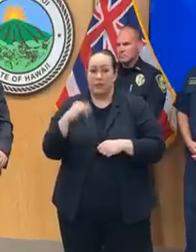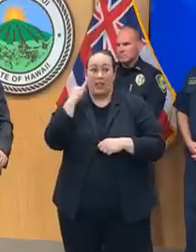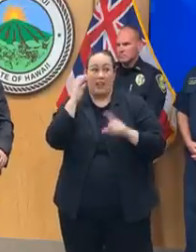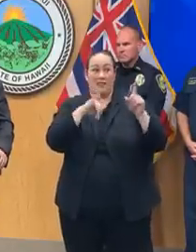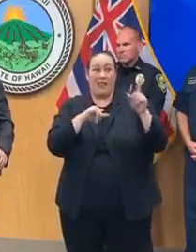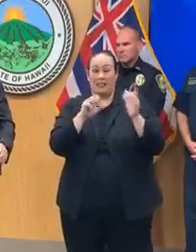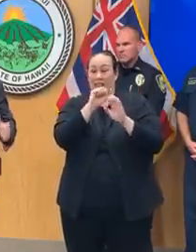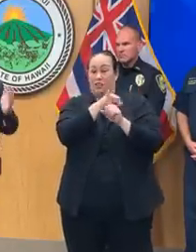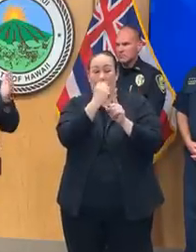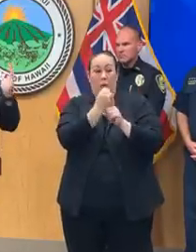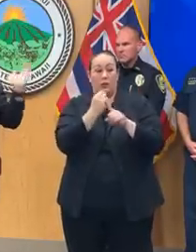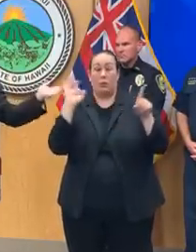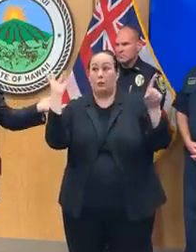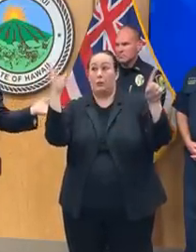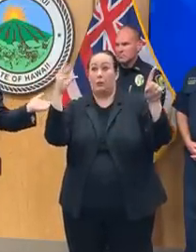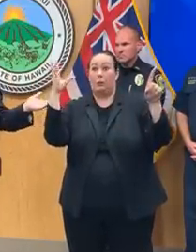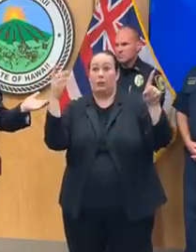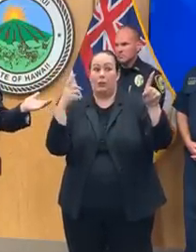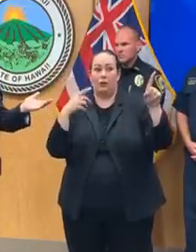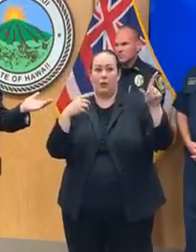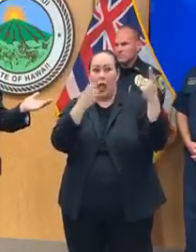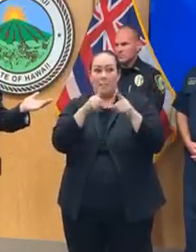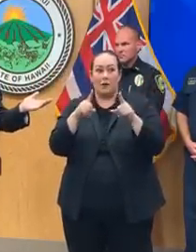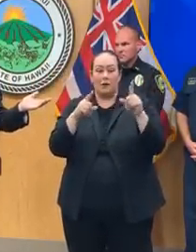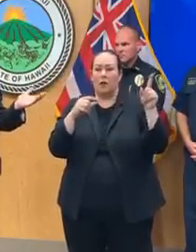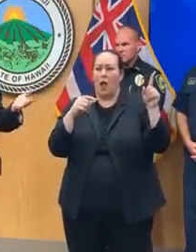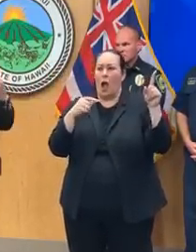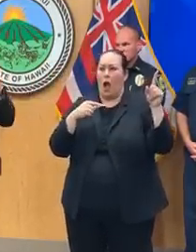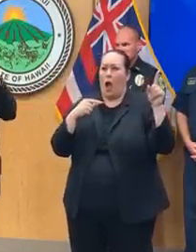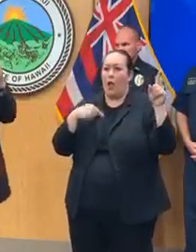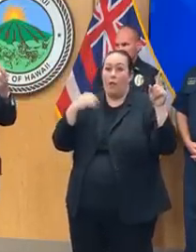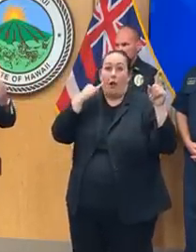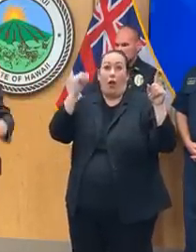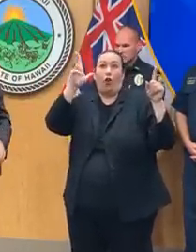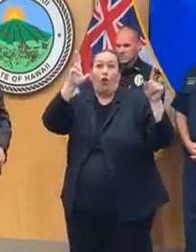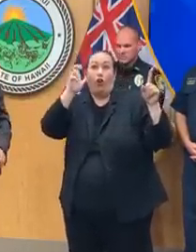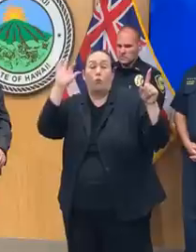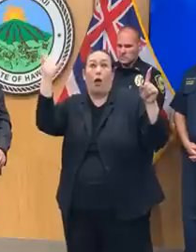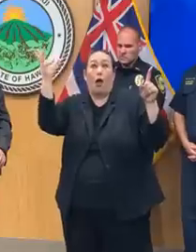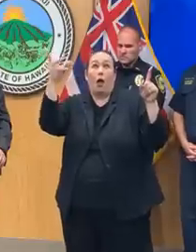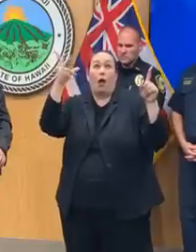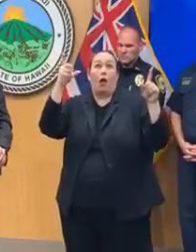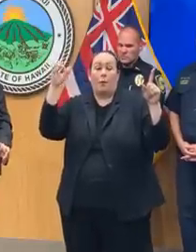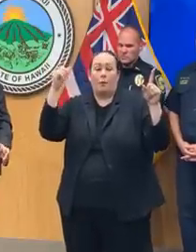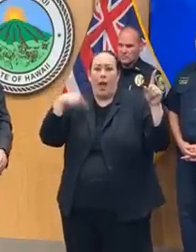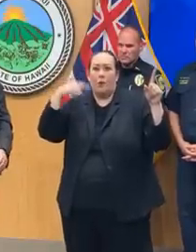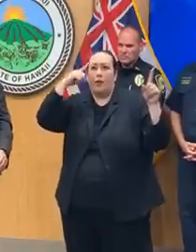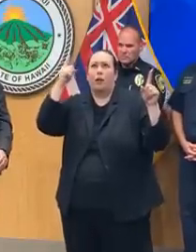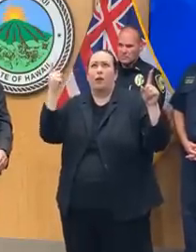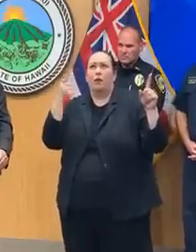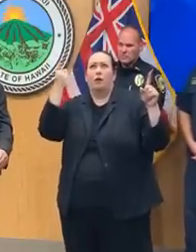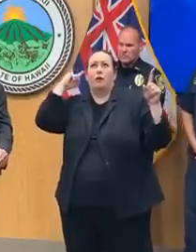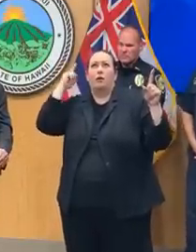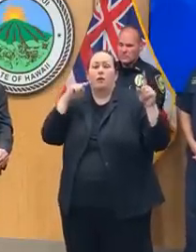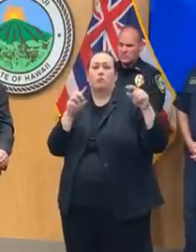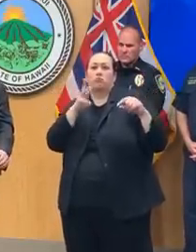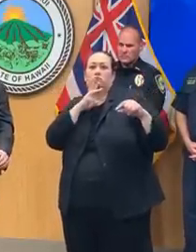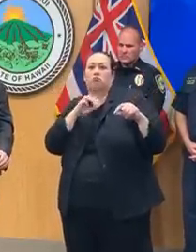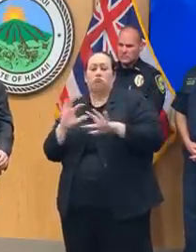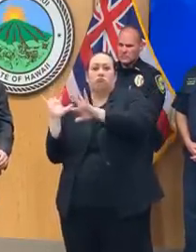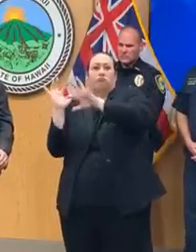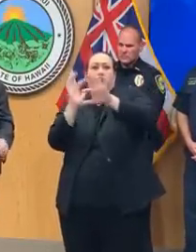off, I would have been expecting a tsunami to come. That's what our mentality was. But we will find best